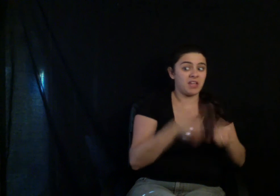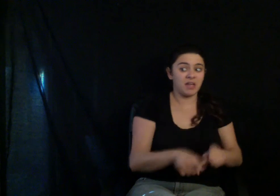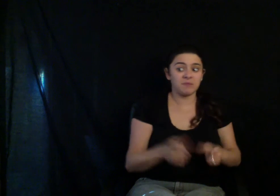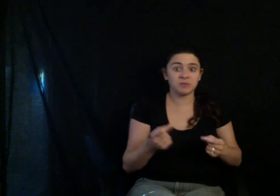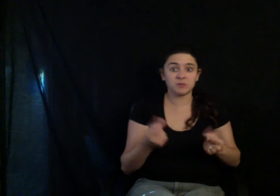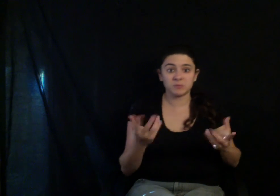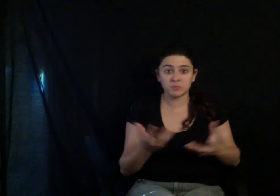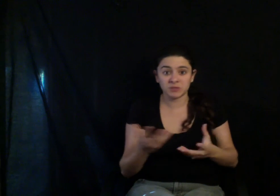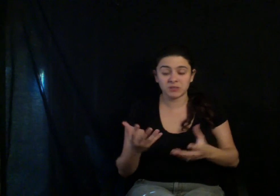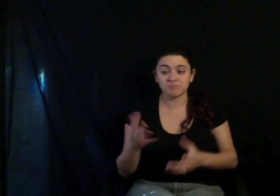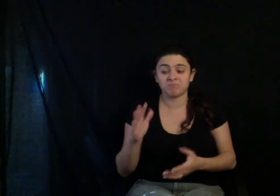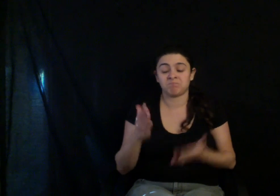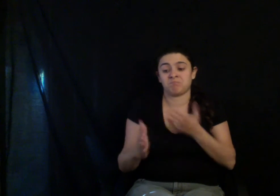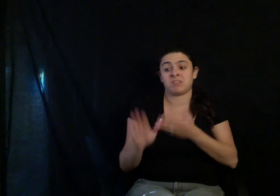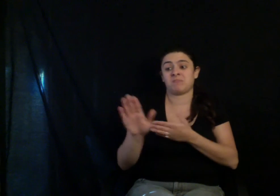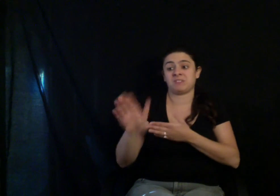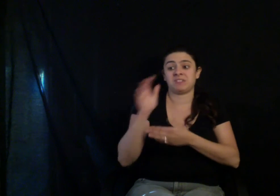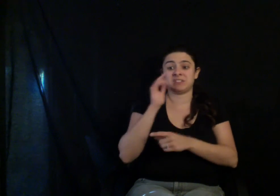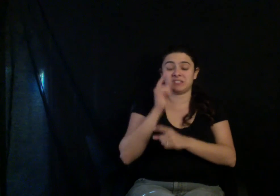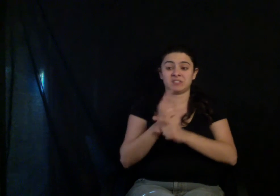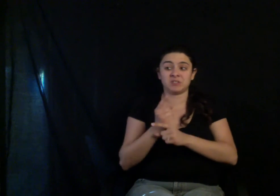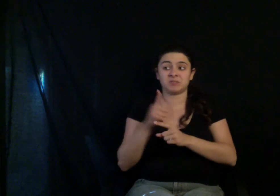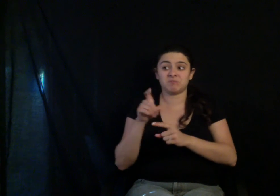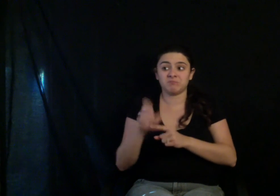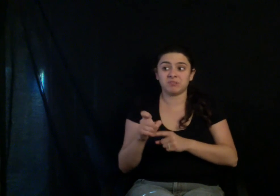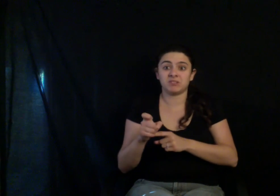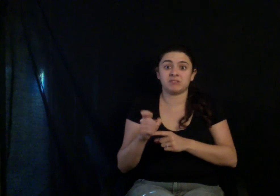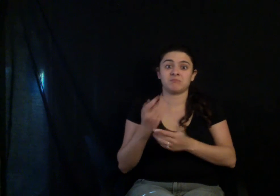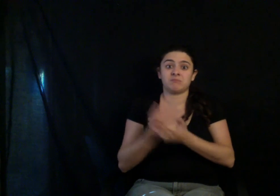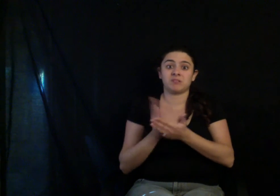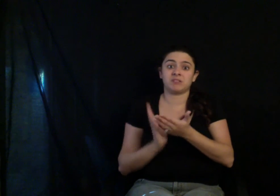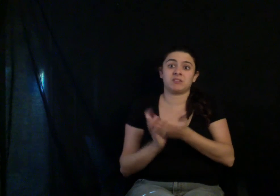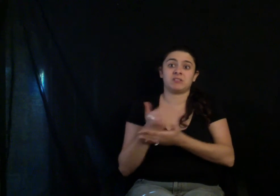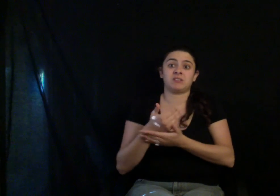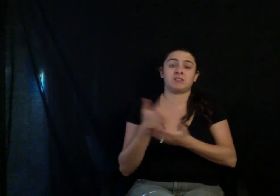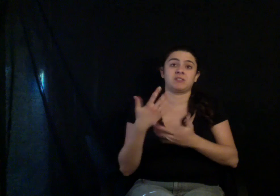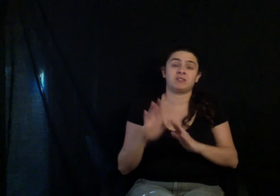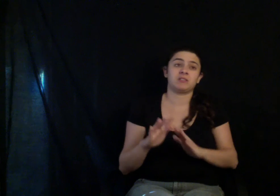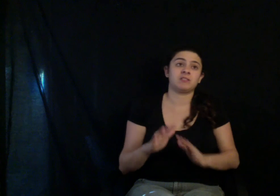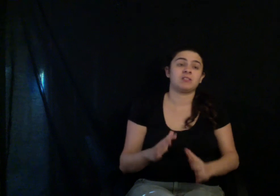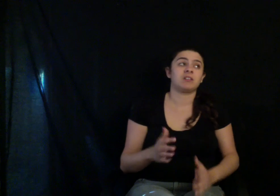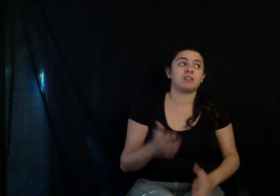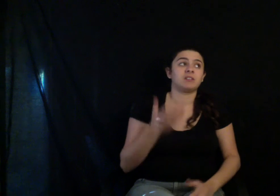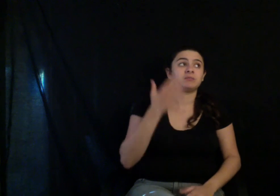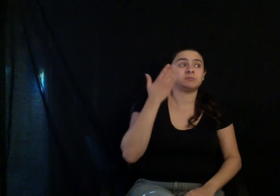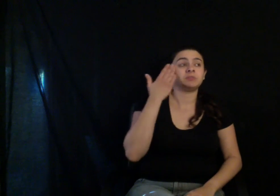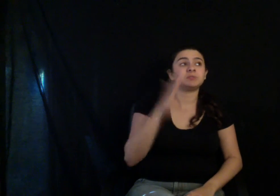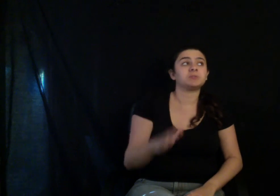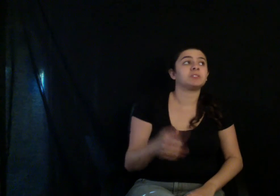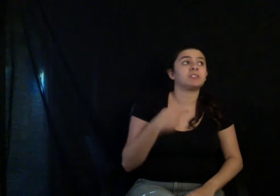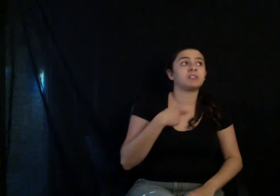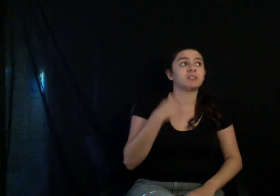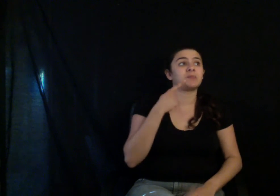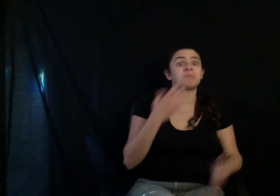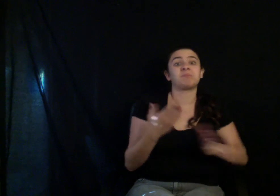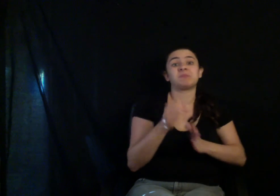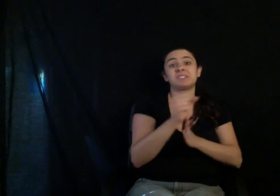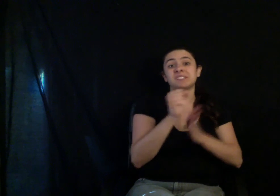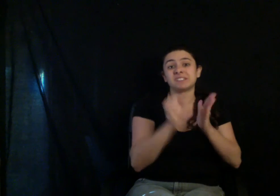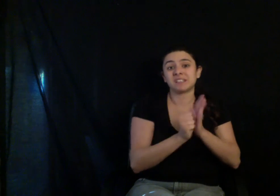go. I don't know how she would have paid for it, but she would have been in a better place to pay for it. But I mean, I think that it might have been like a state kind of funeral. It might have